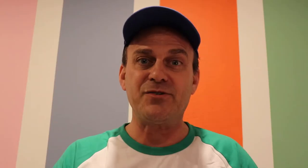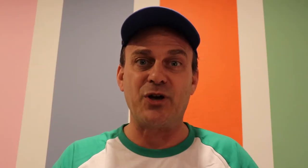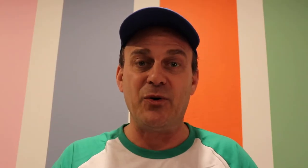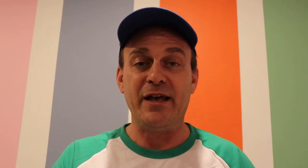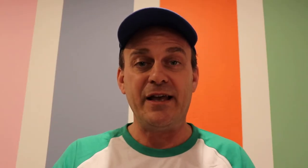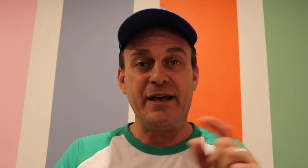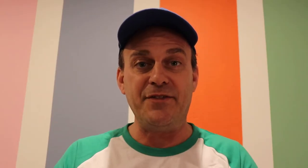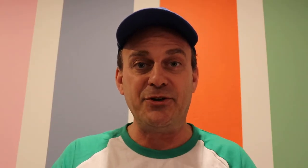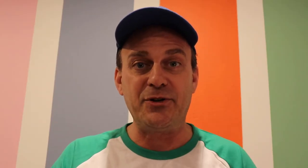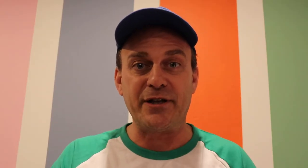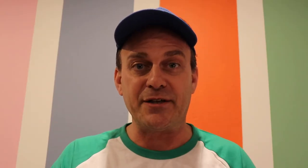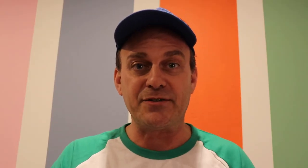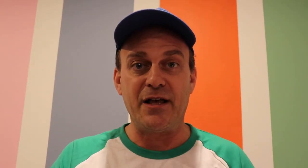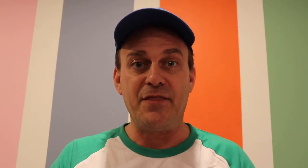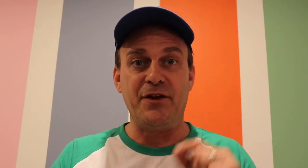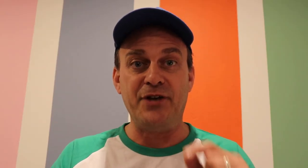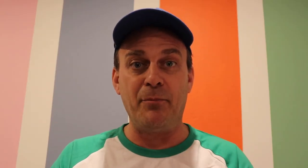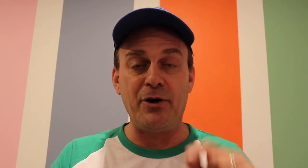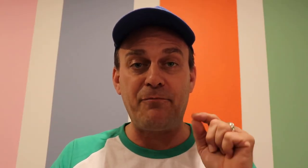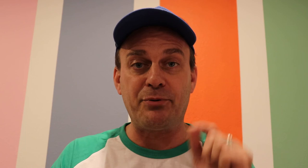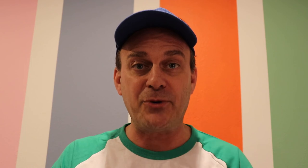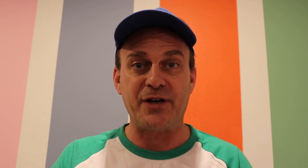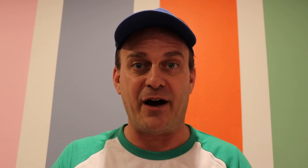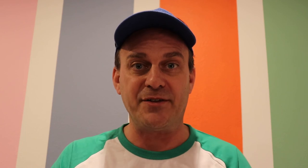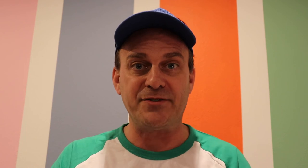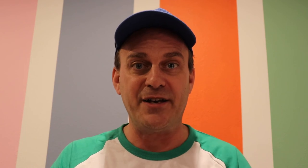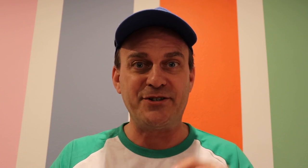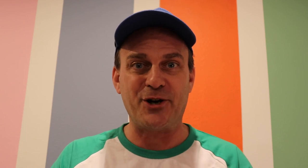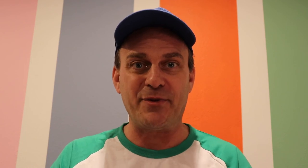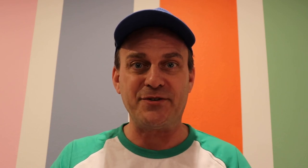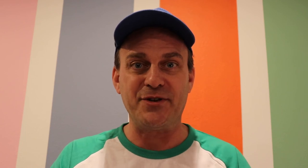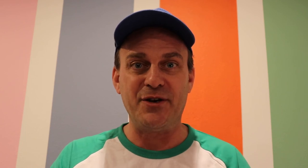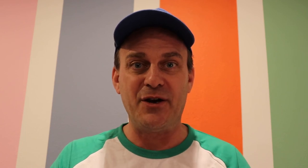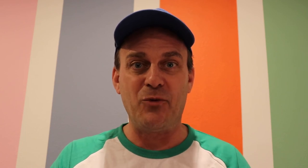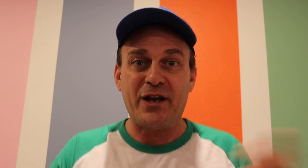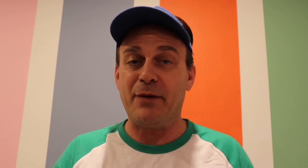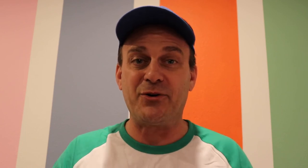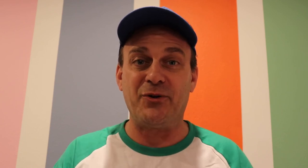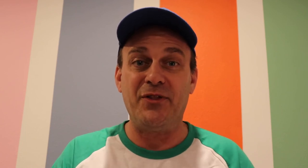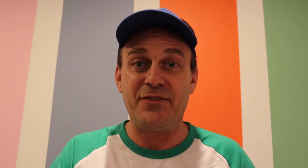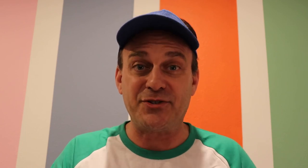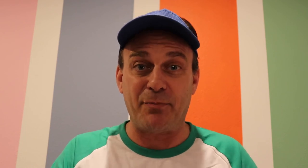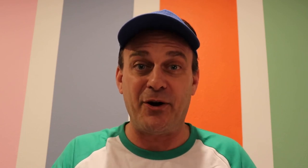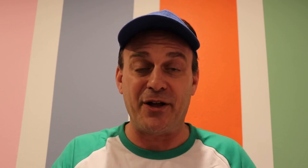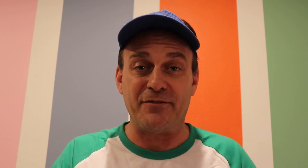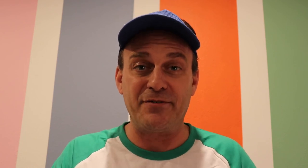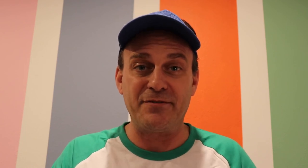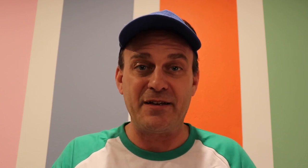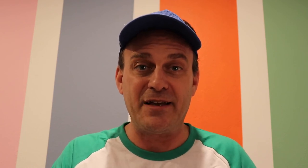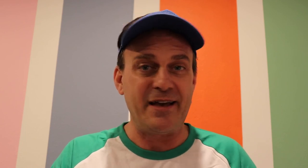So in the nucleus, the number of protons determines what chemical this is a part of.